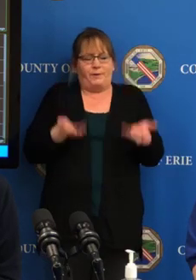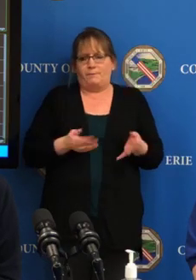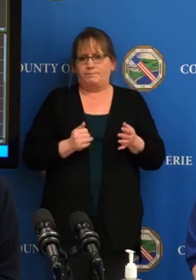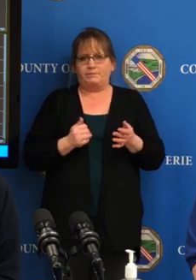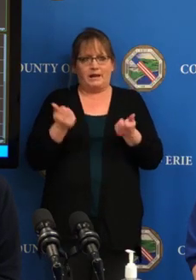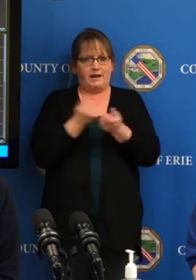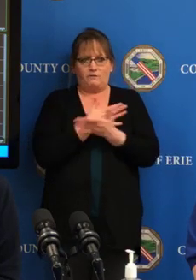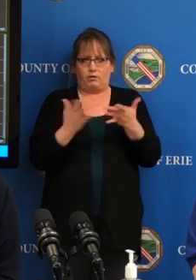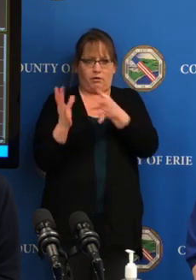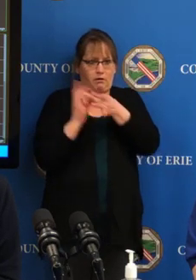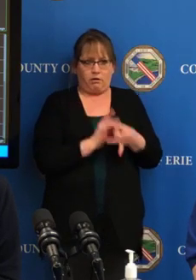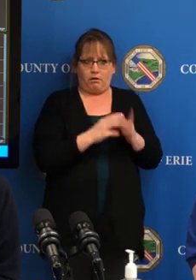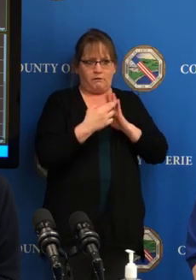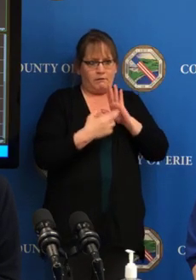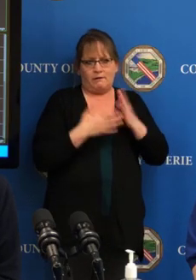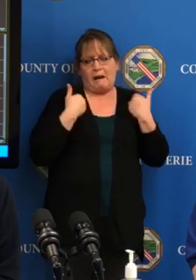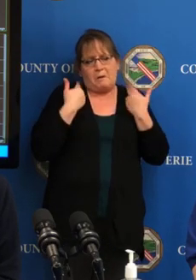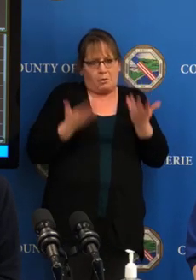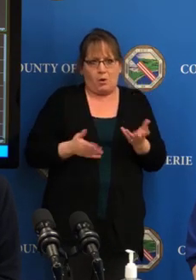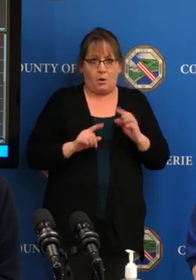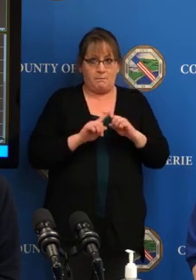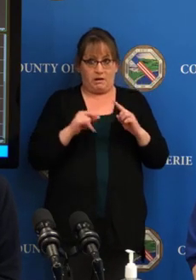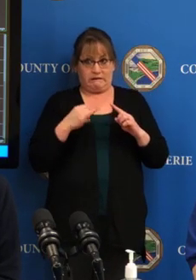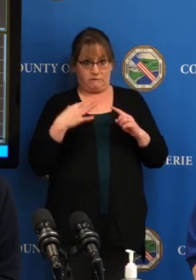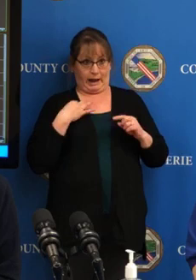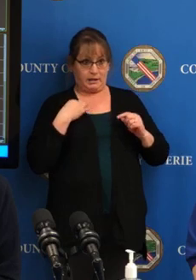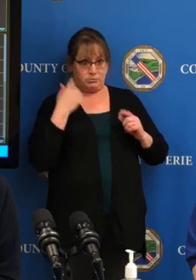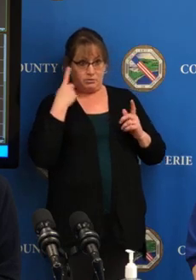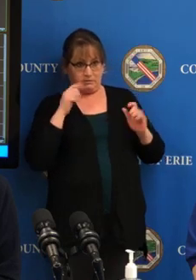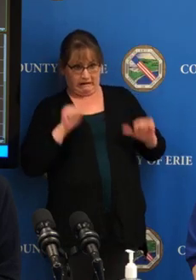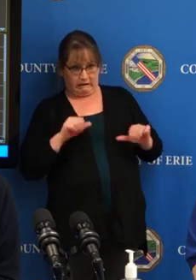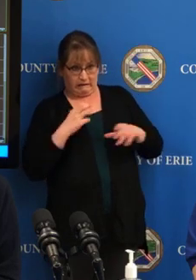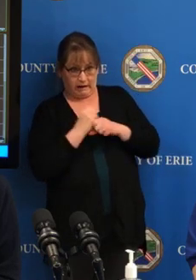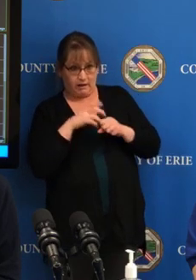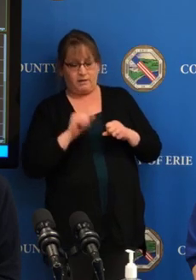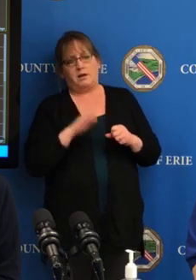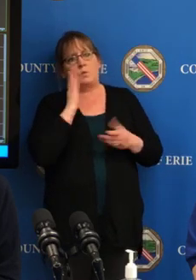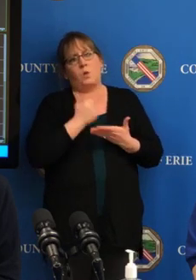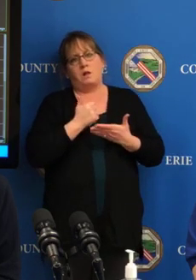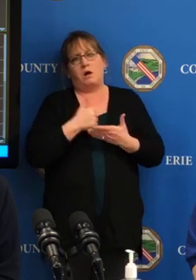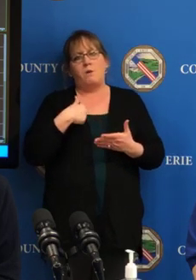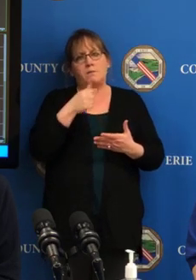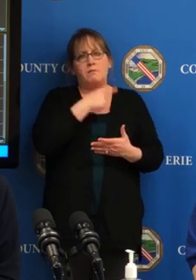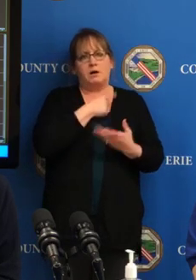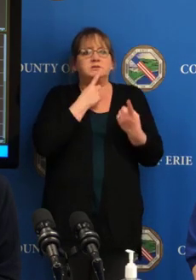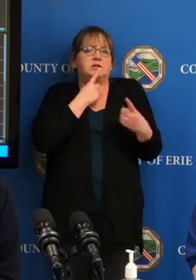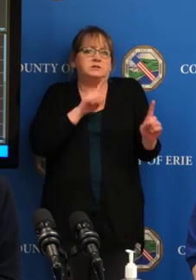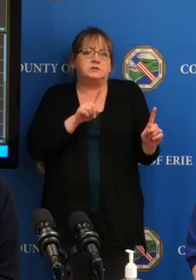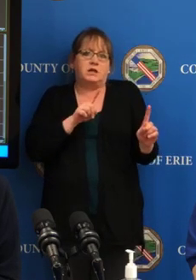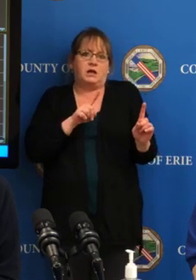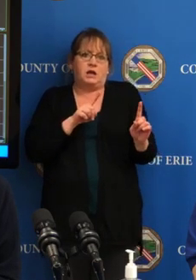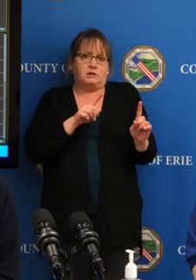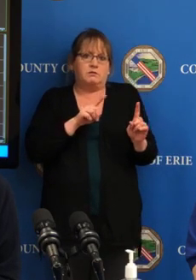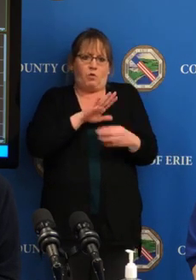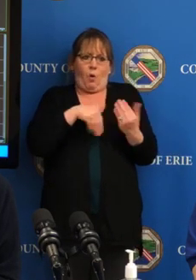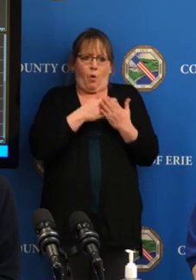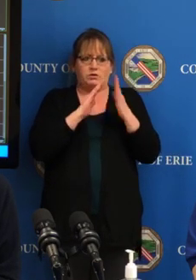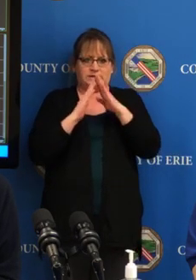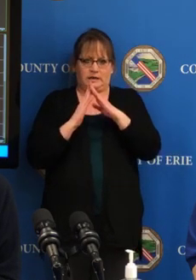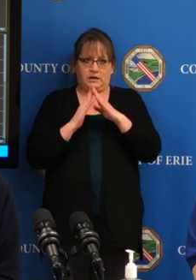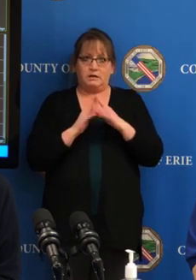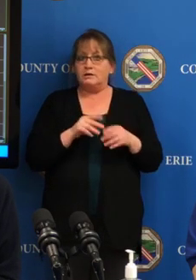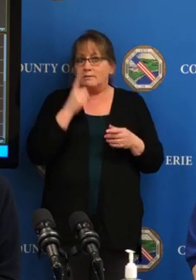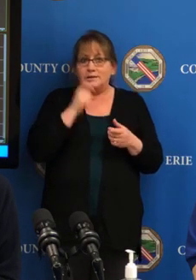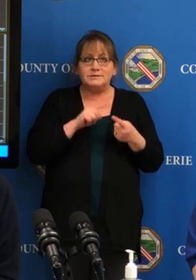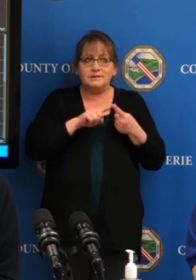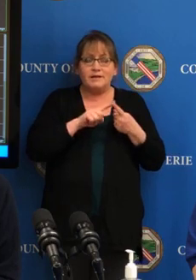associated with it. But if that's what we're eligible for in the long run, it really is going to help us get through this as a municipality with, one, the